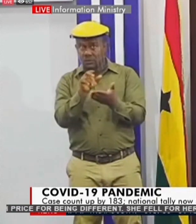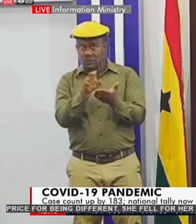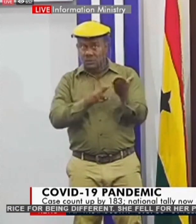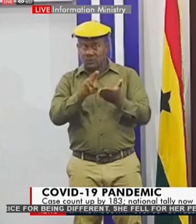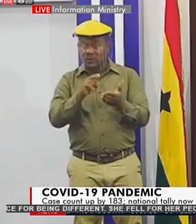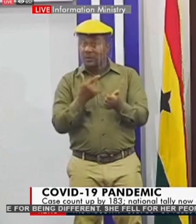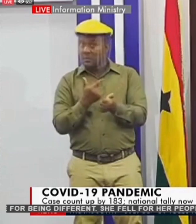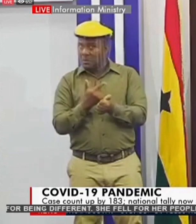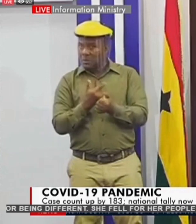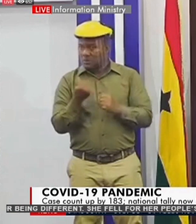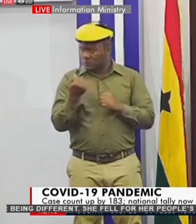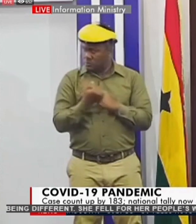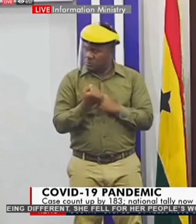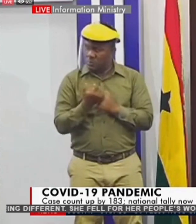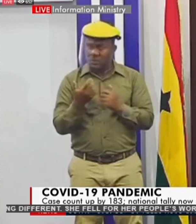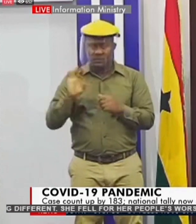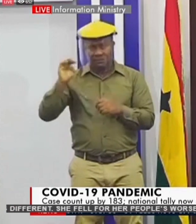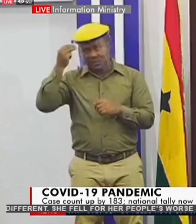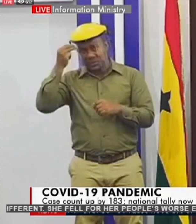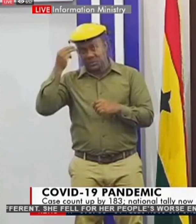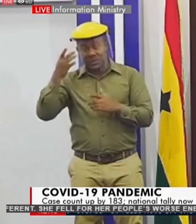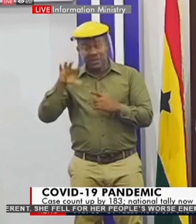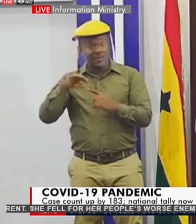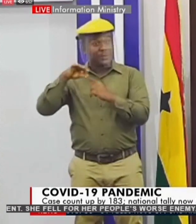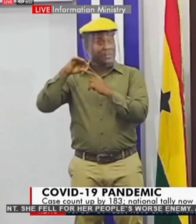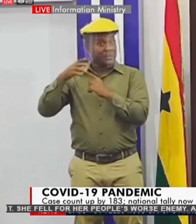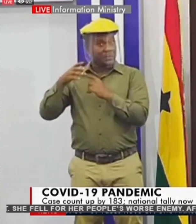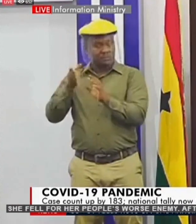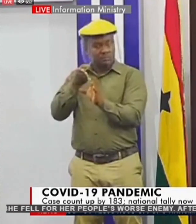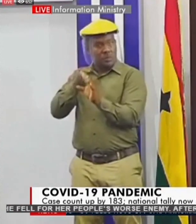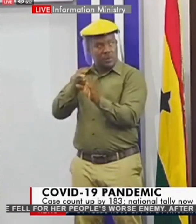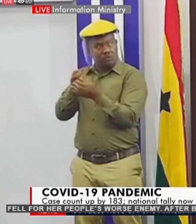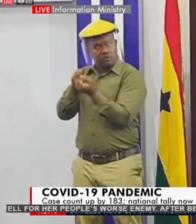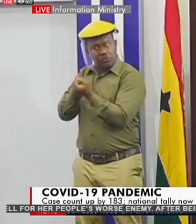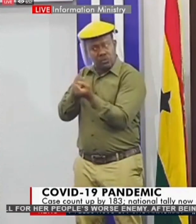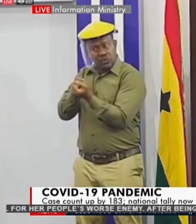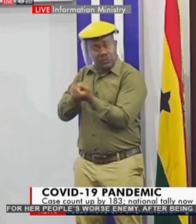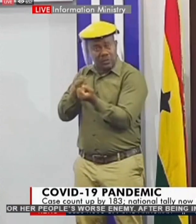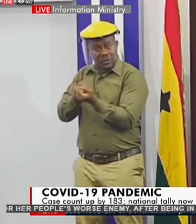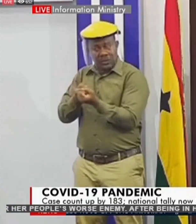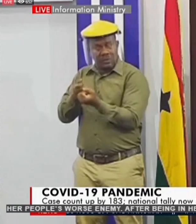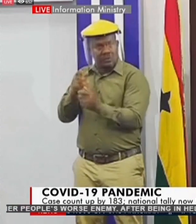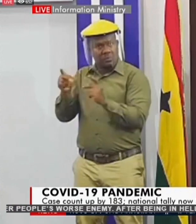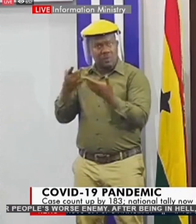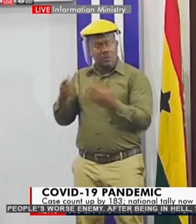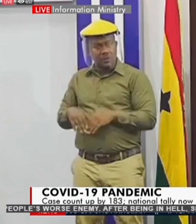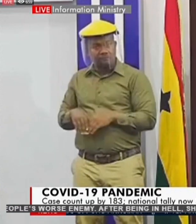the ministries, especially in providing psychological support for those who are on